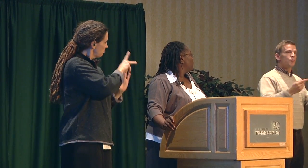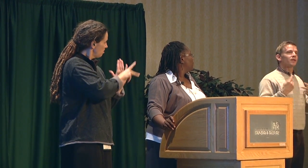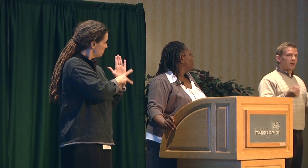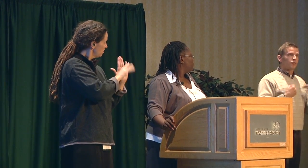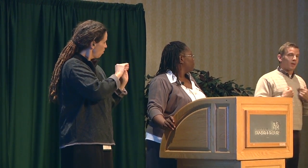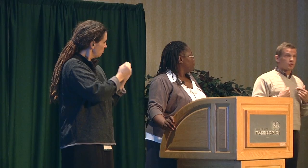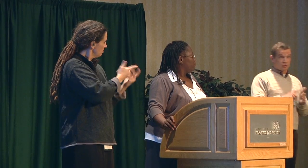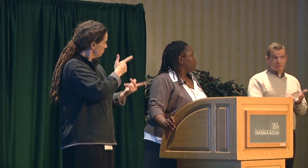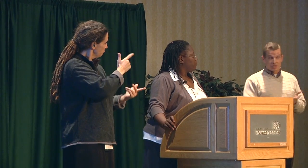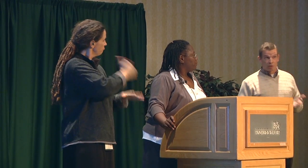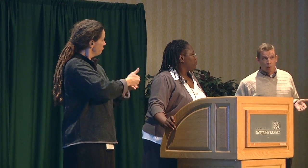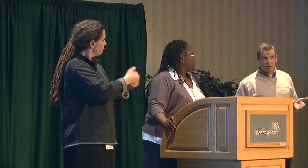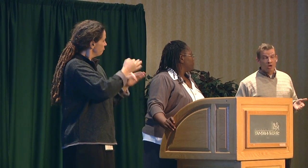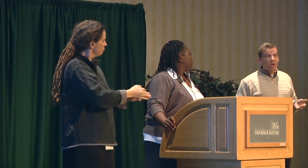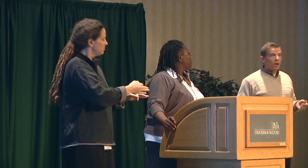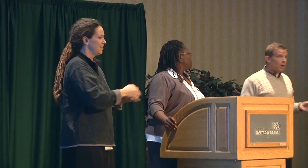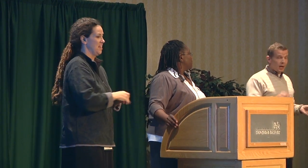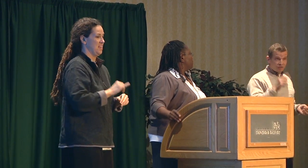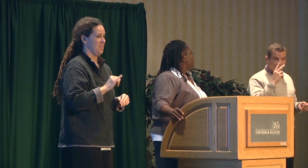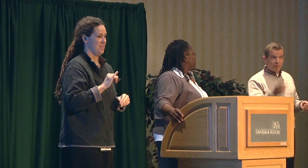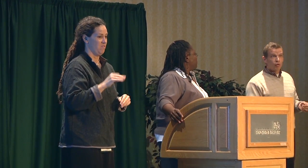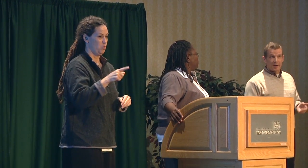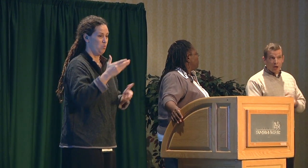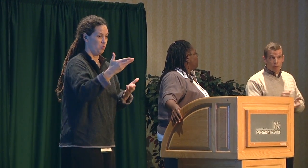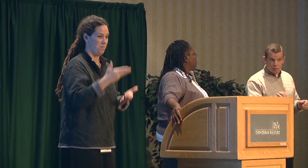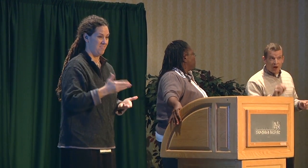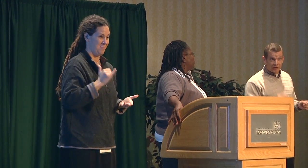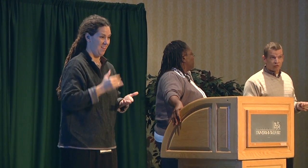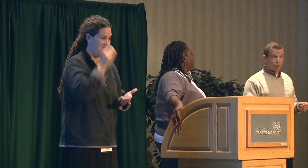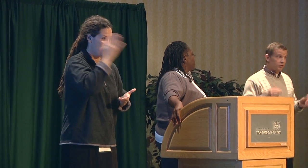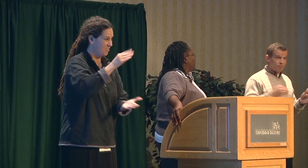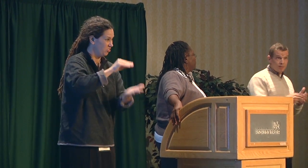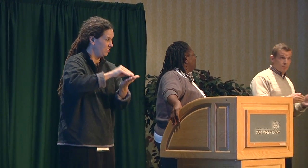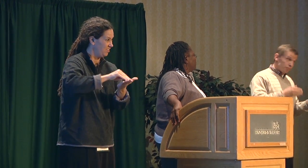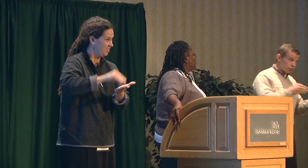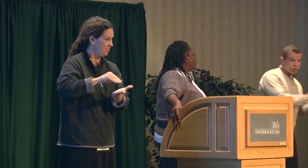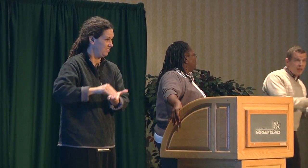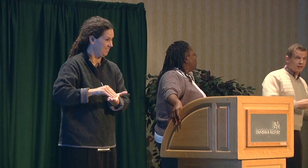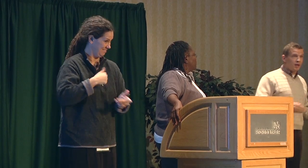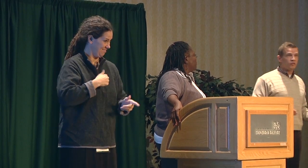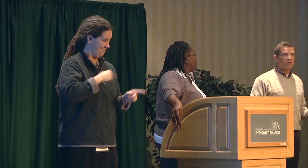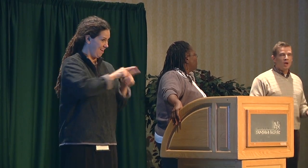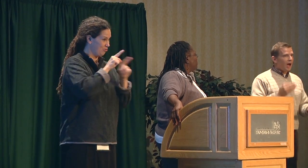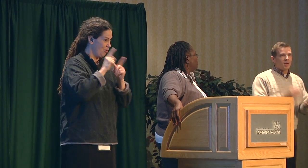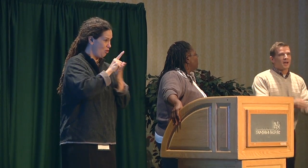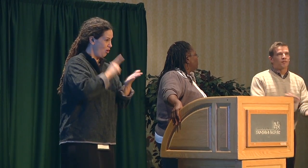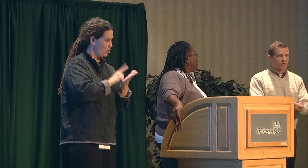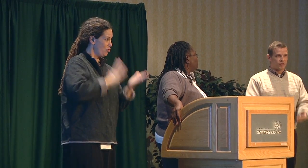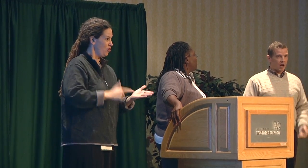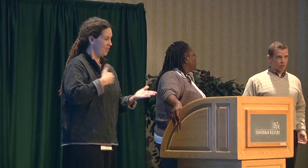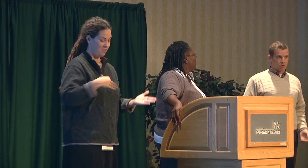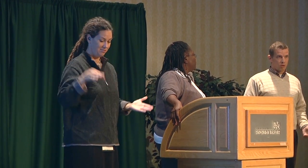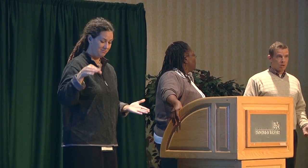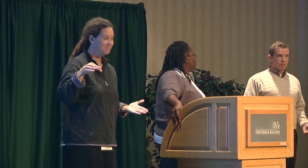when you bring that information to me as a lawyer, and I say I'm trying to help you find someone to maybe pursue that case, I've got